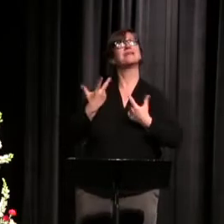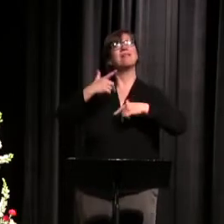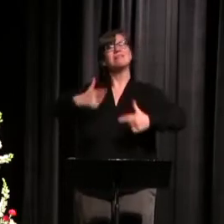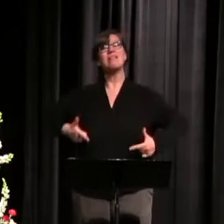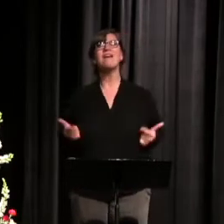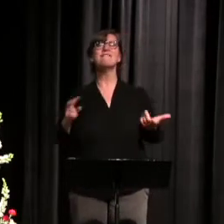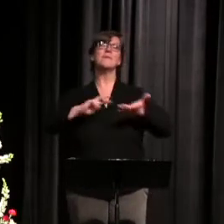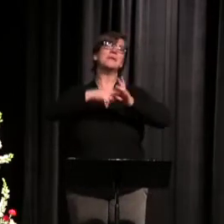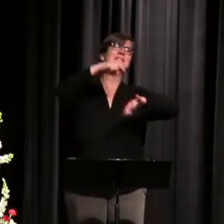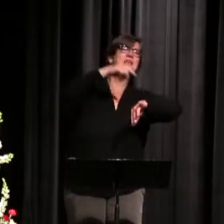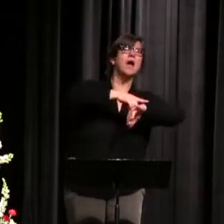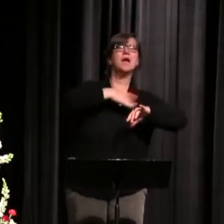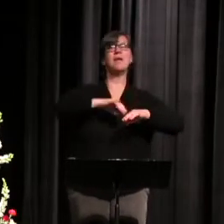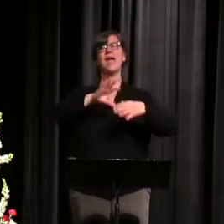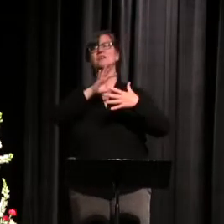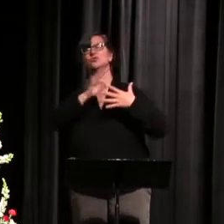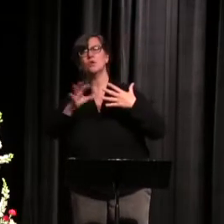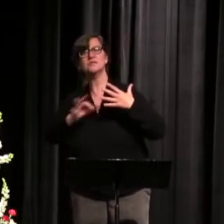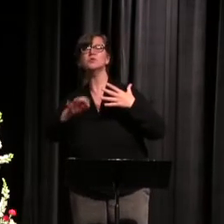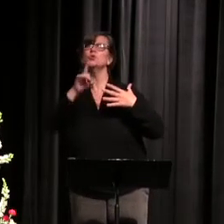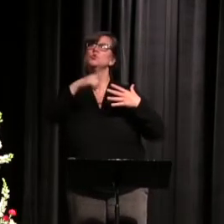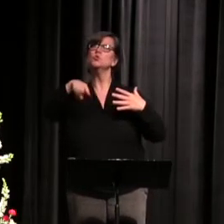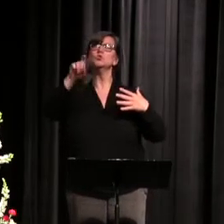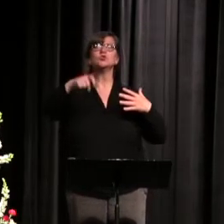choices. Be wise with both.